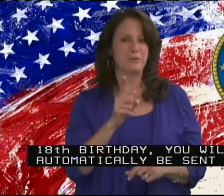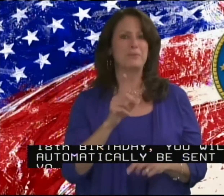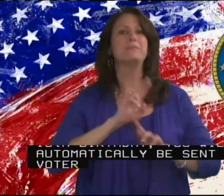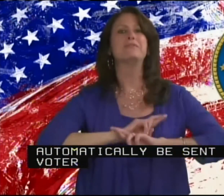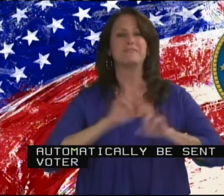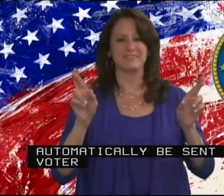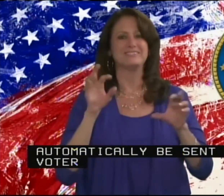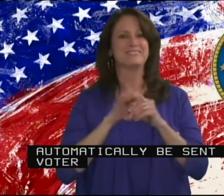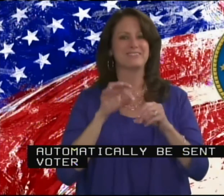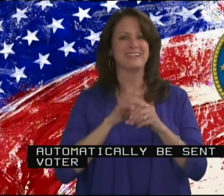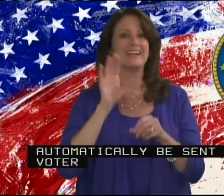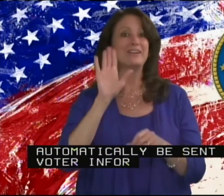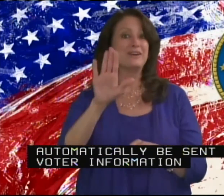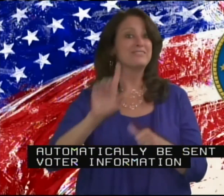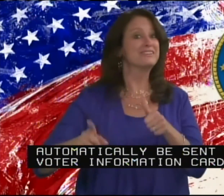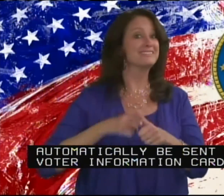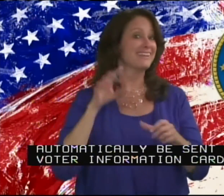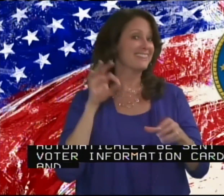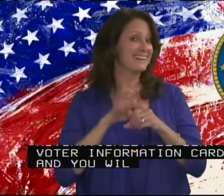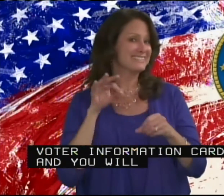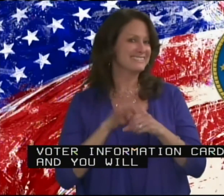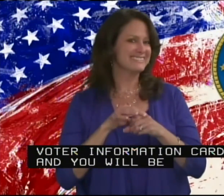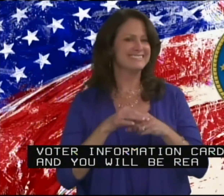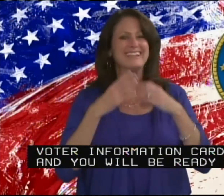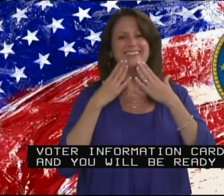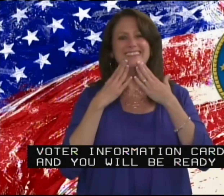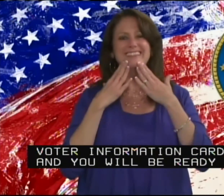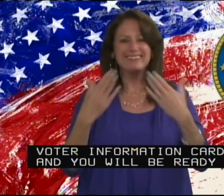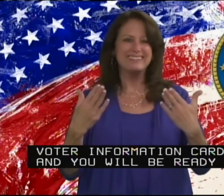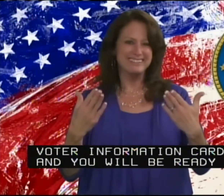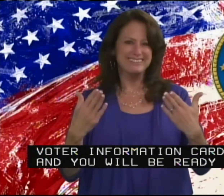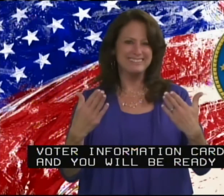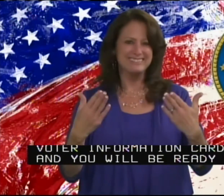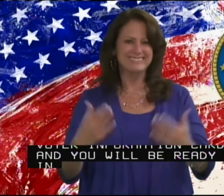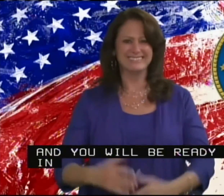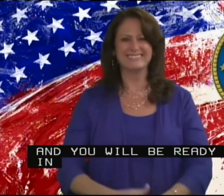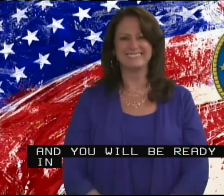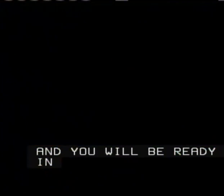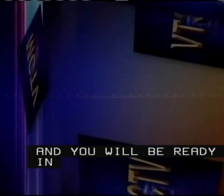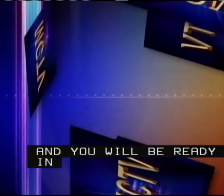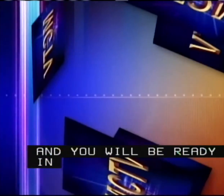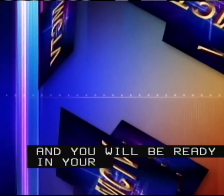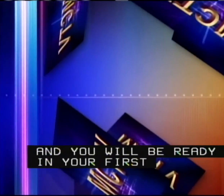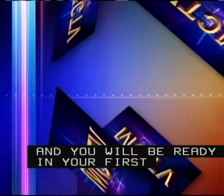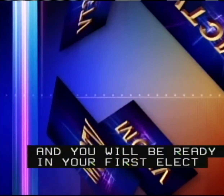and you will be ready to vote in your first election. Thank you.